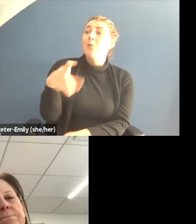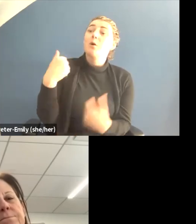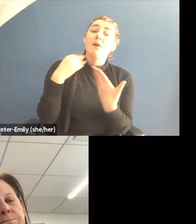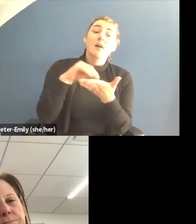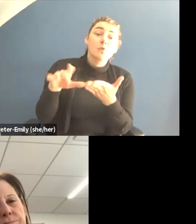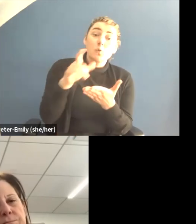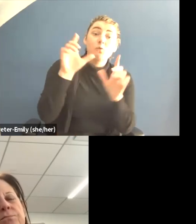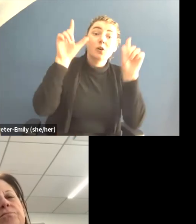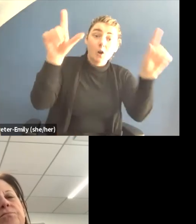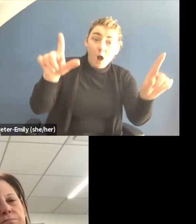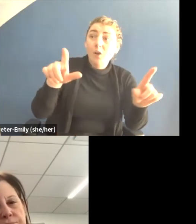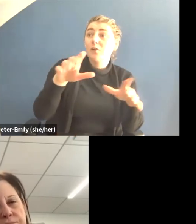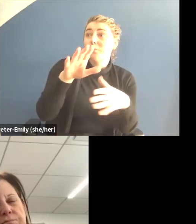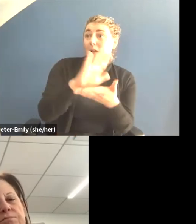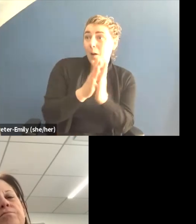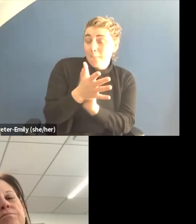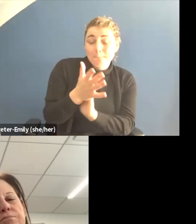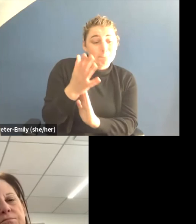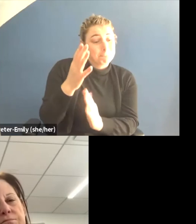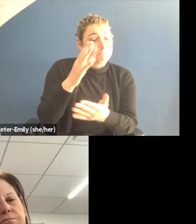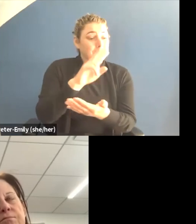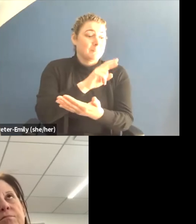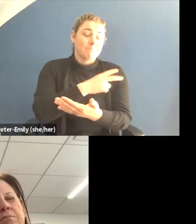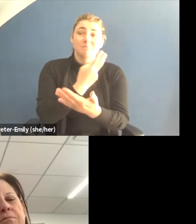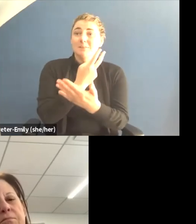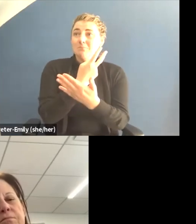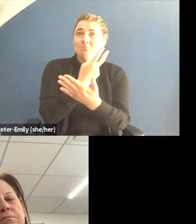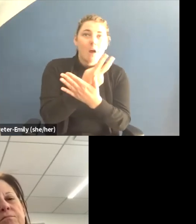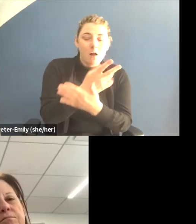do doctorates and law degrees, and